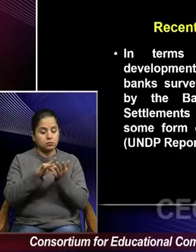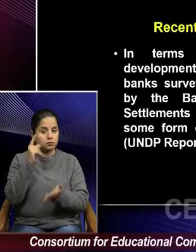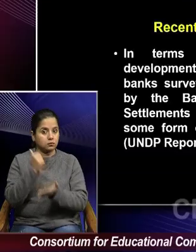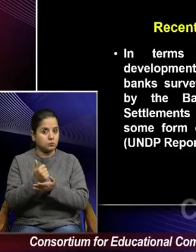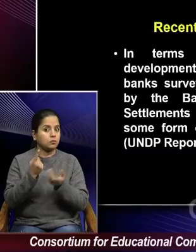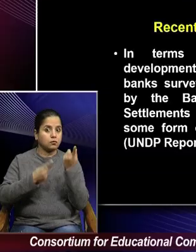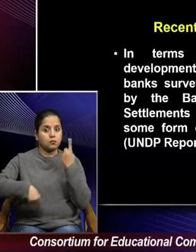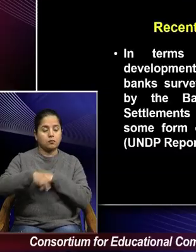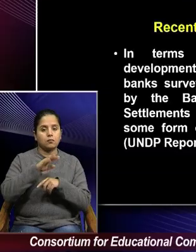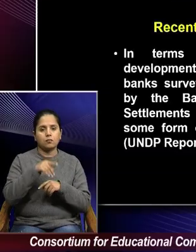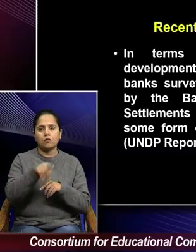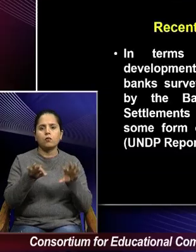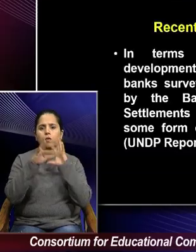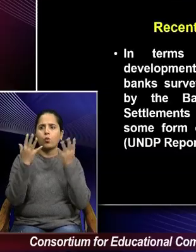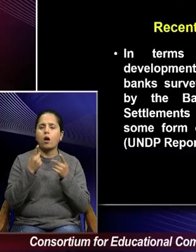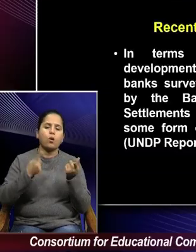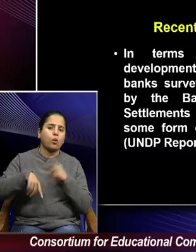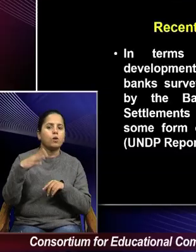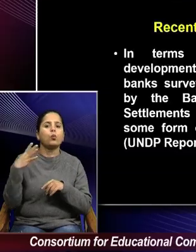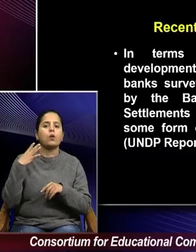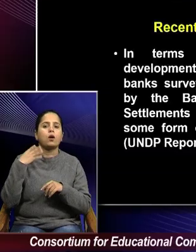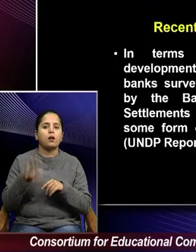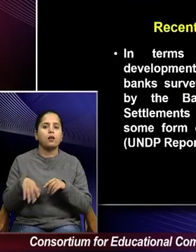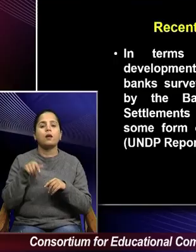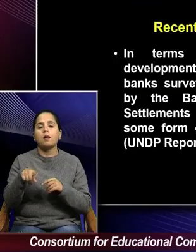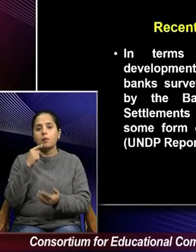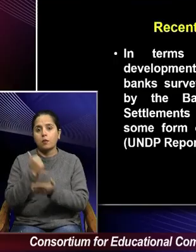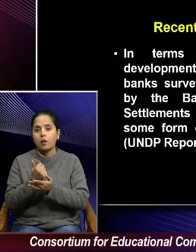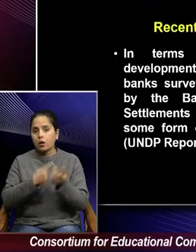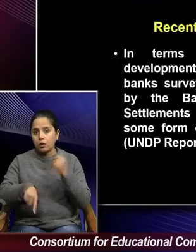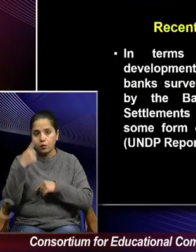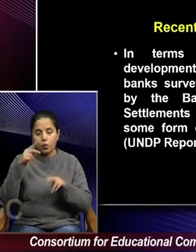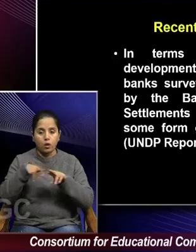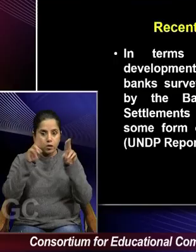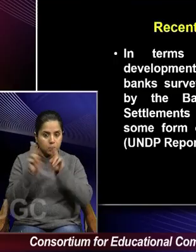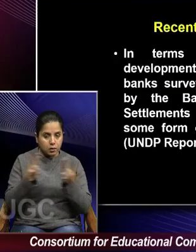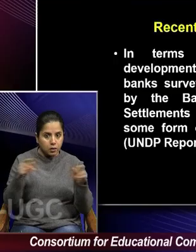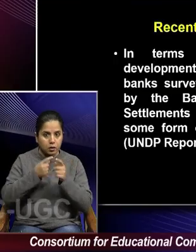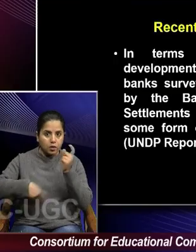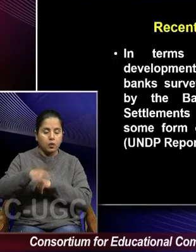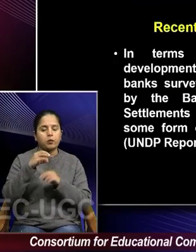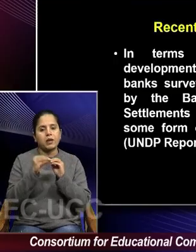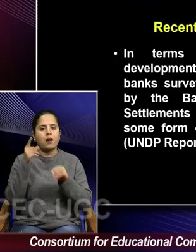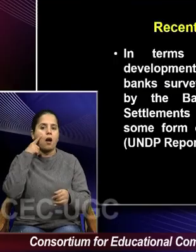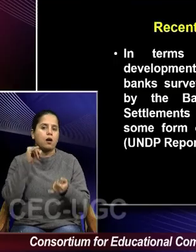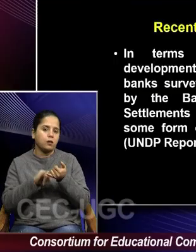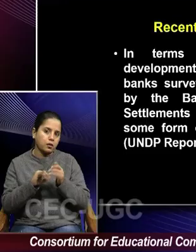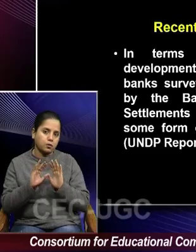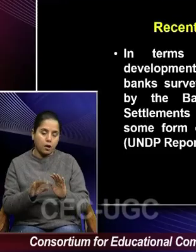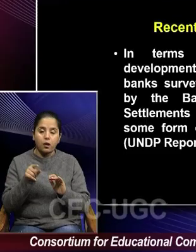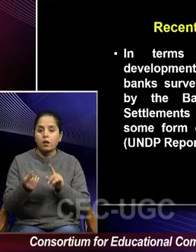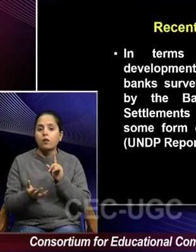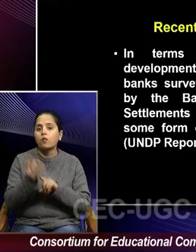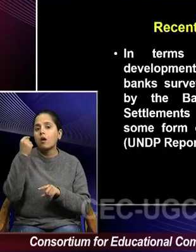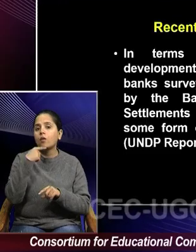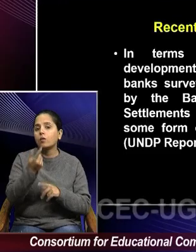surveyed around the world by Bank for International Settlement, that is called BIS, and they found